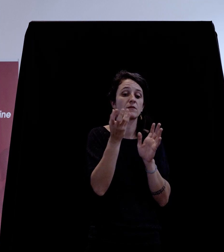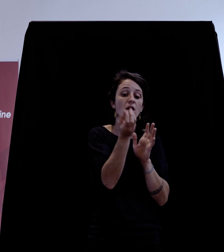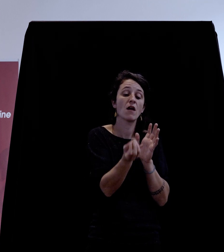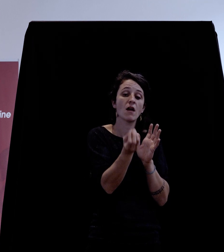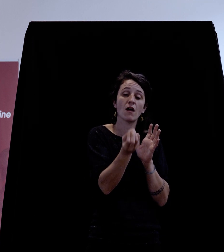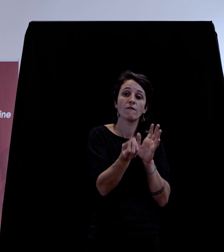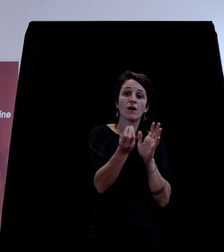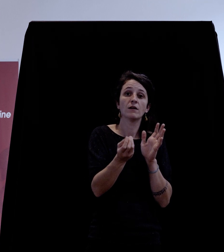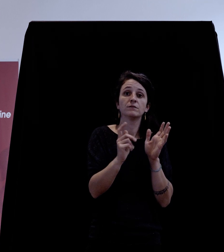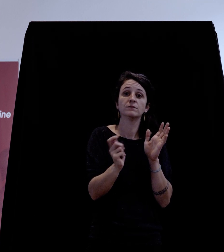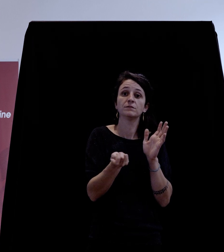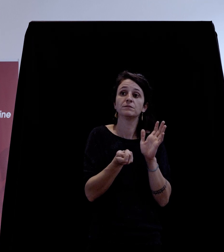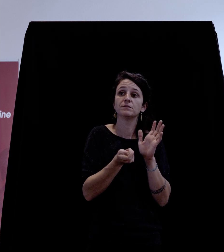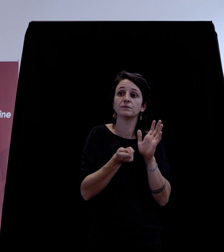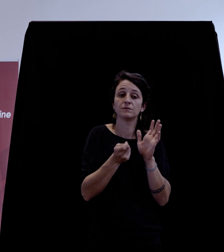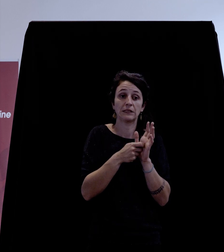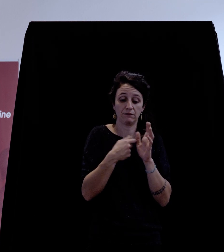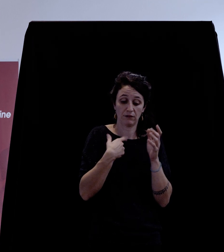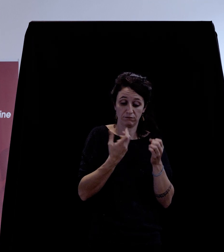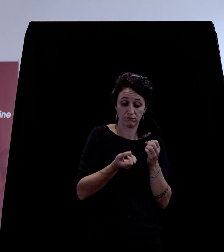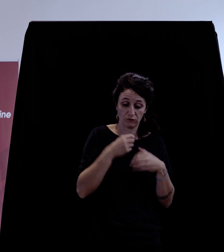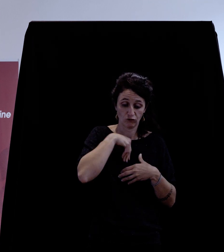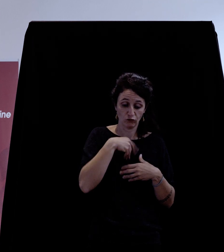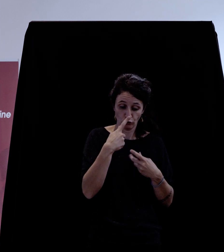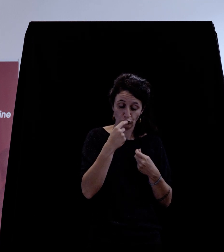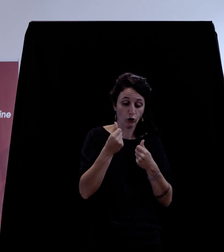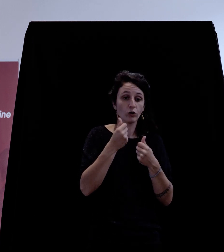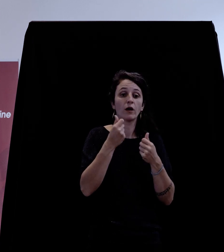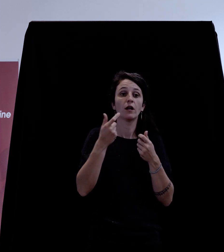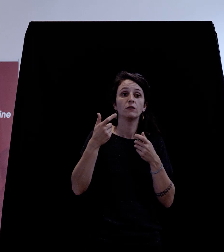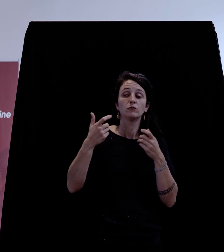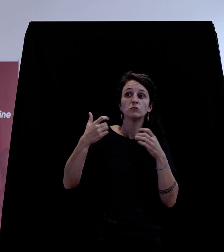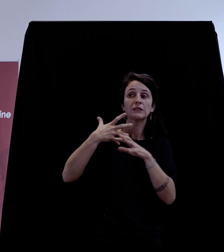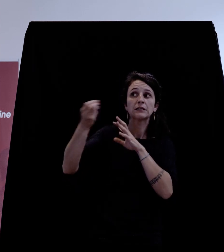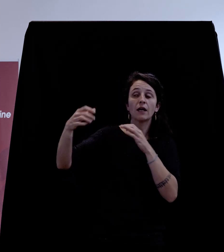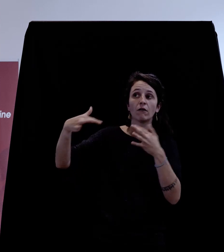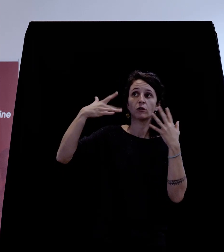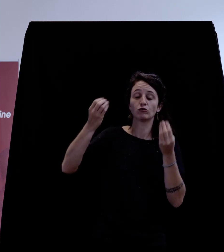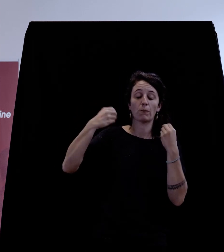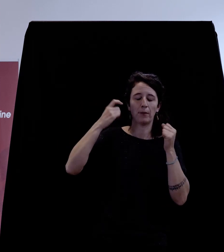calm state to an over-aroused state, as I said with Jacob in the bush.